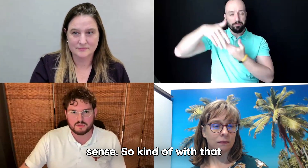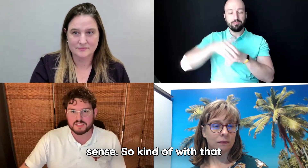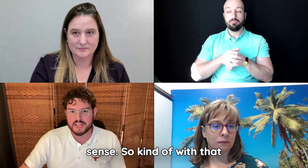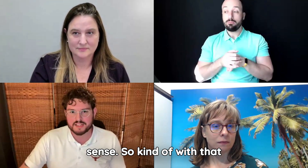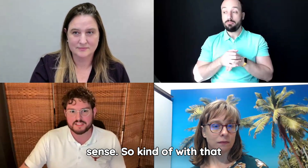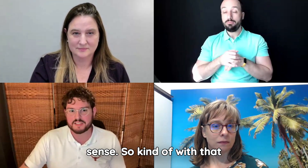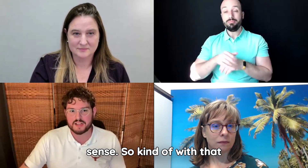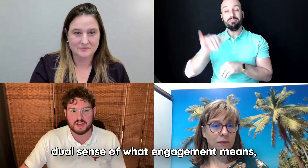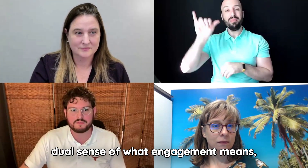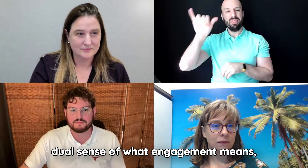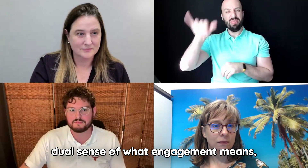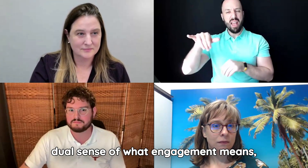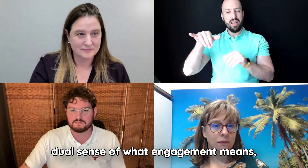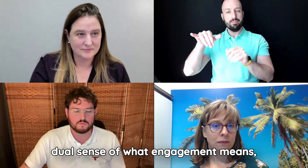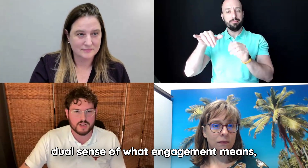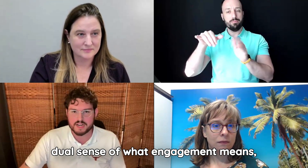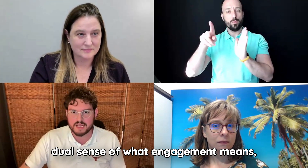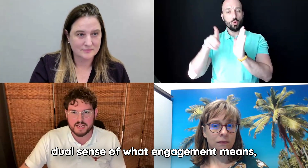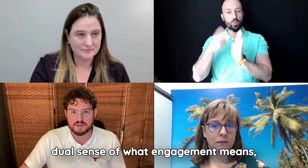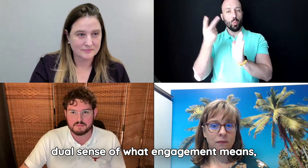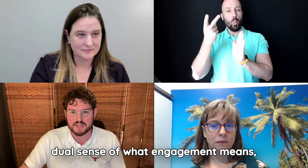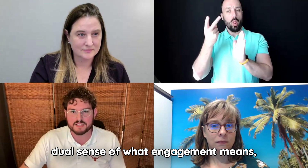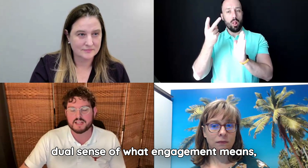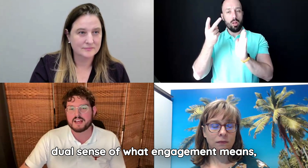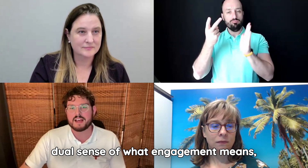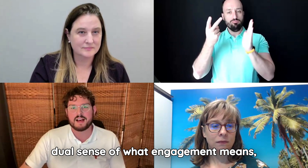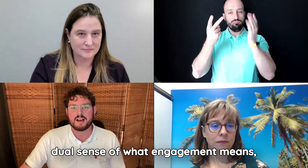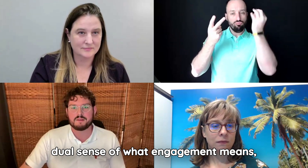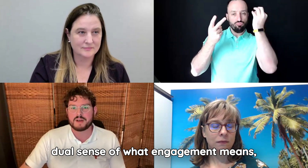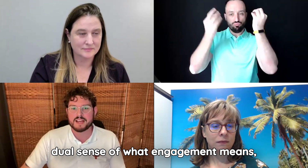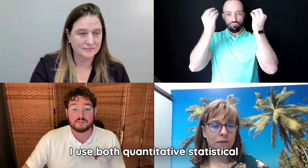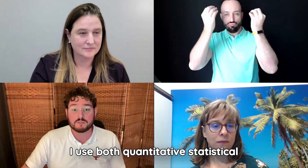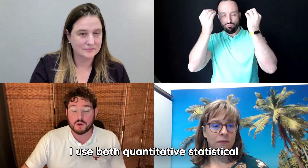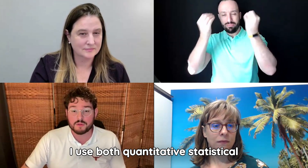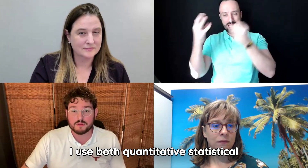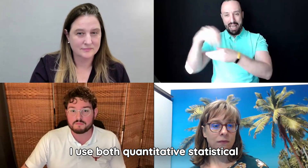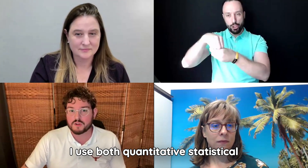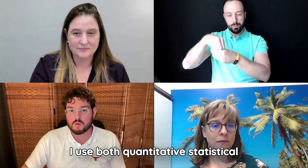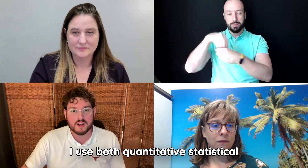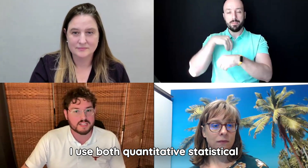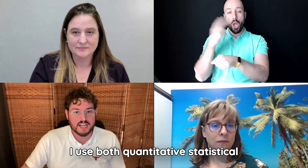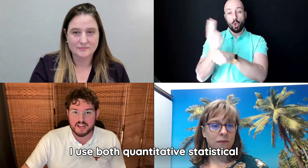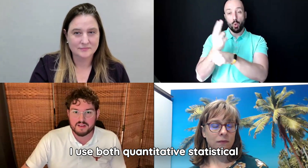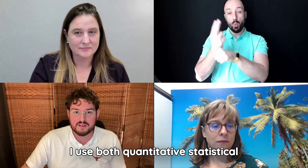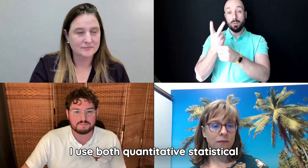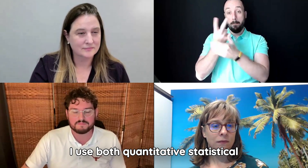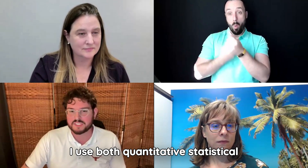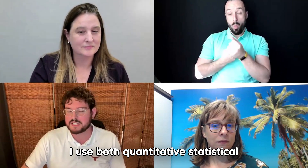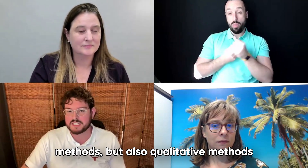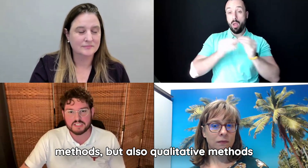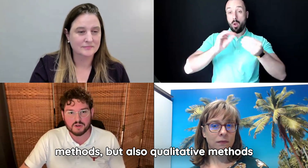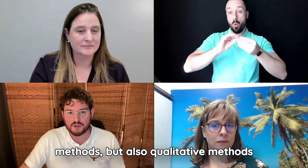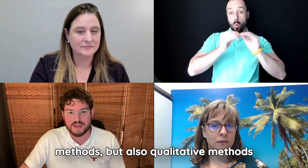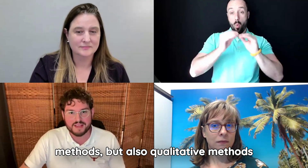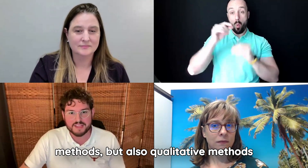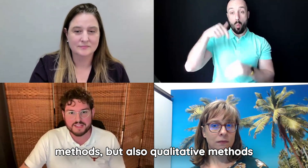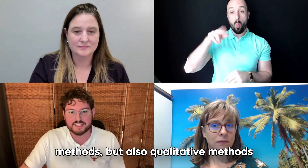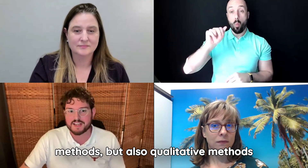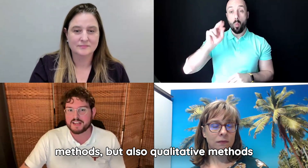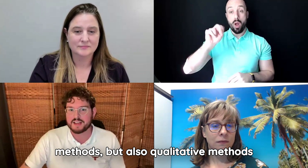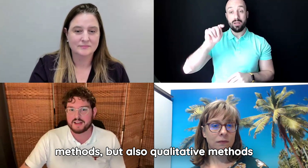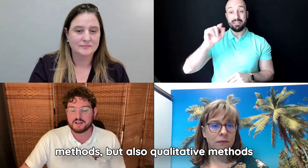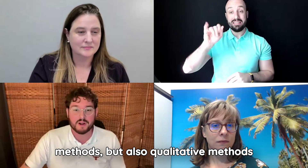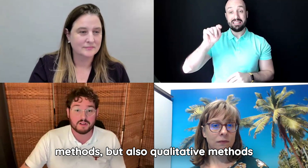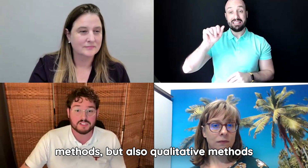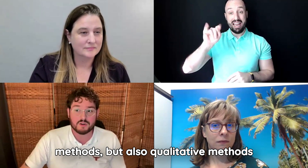that dual sense of what engagement means, I use both quantitative and statistical